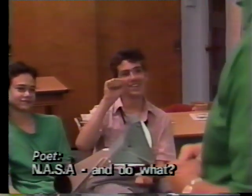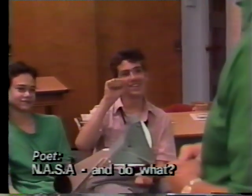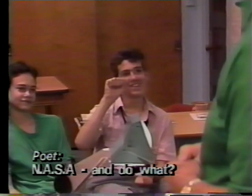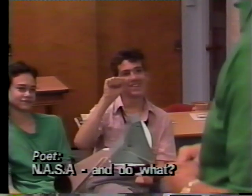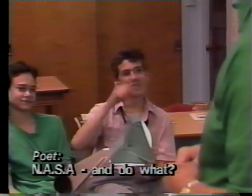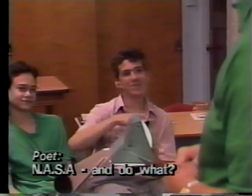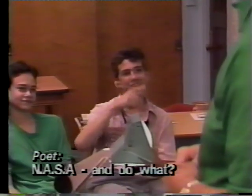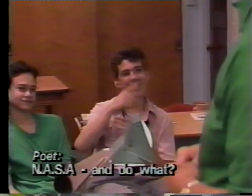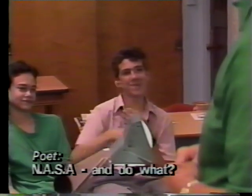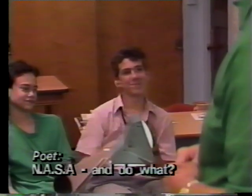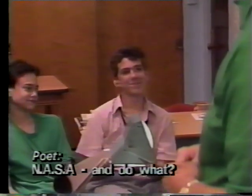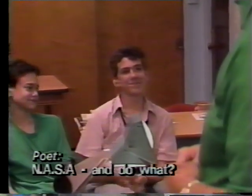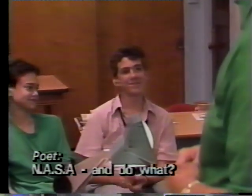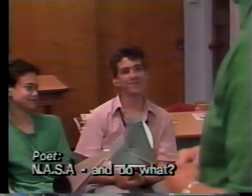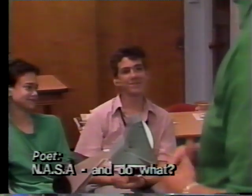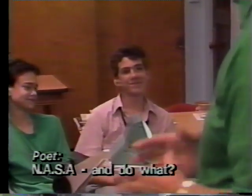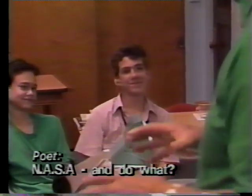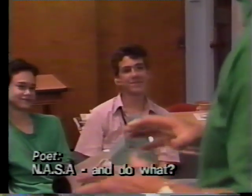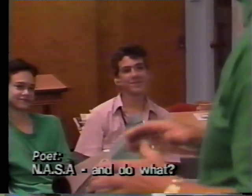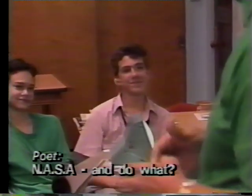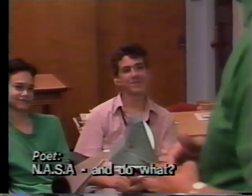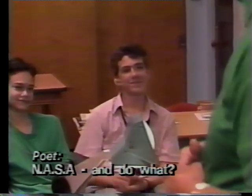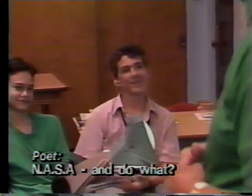M-A-S-A. And do what?